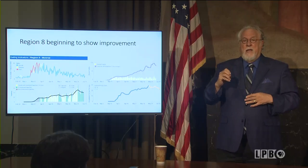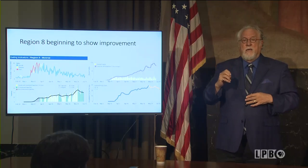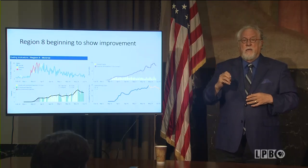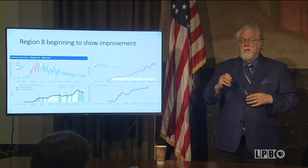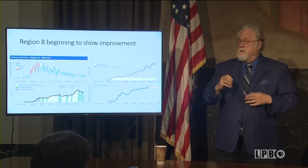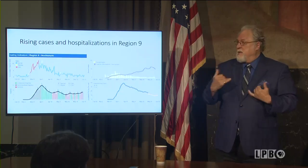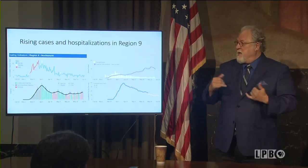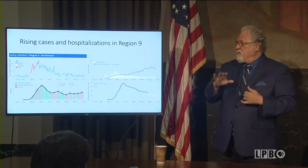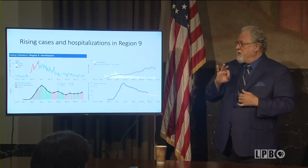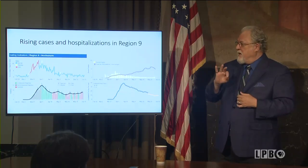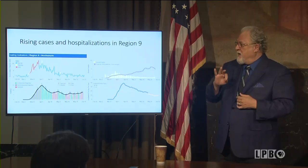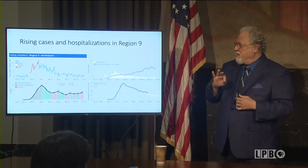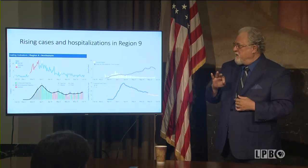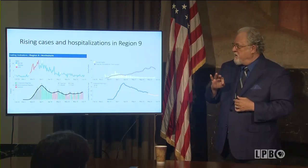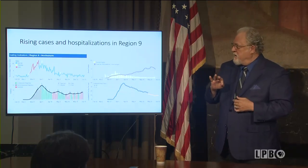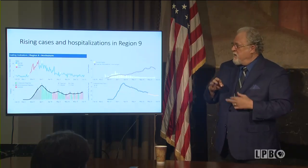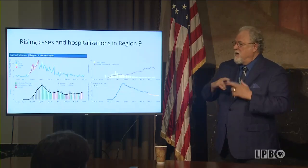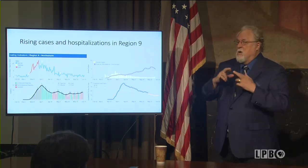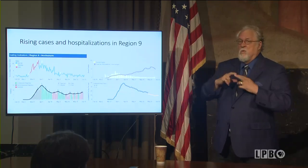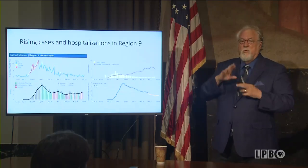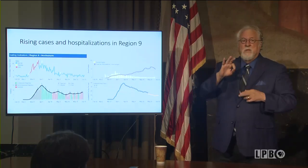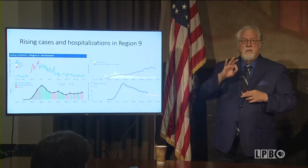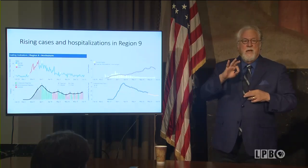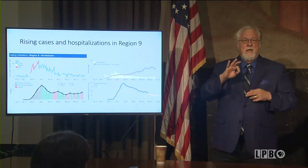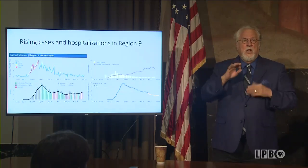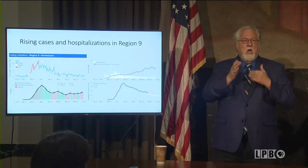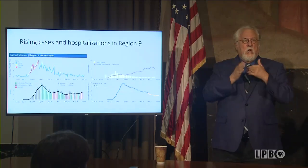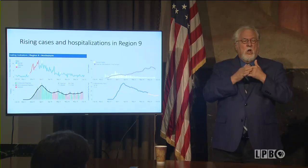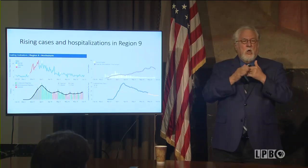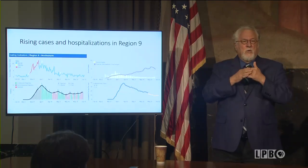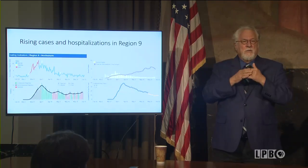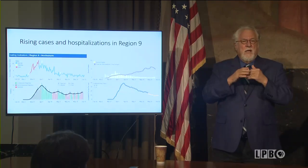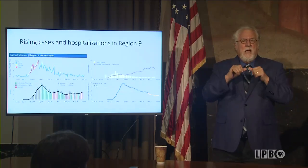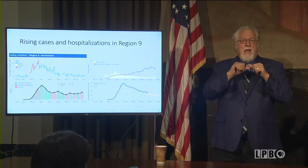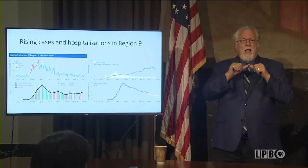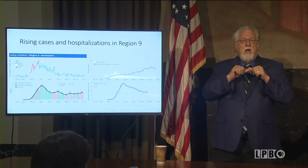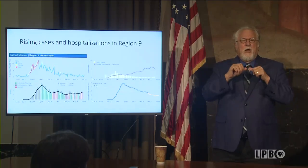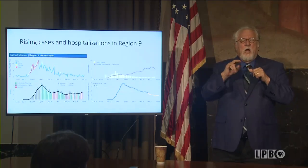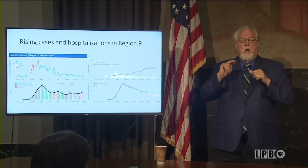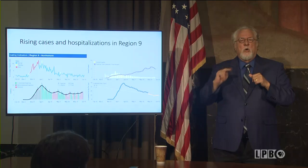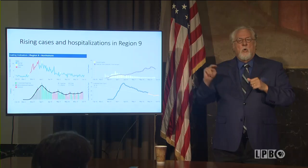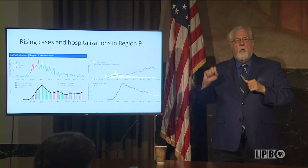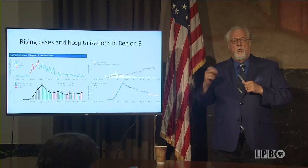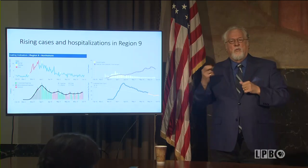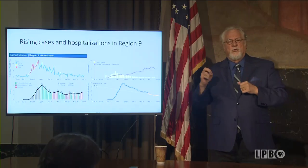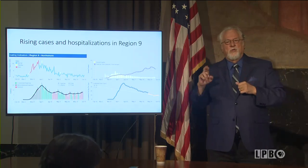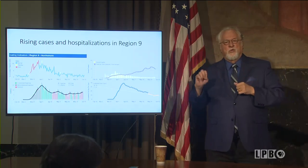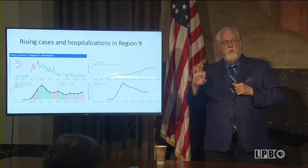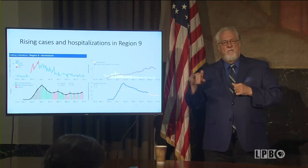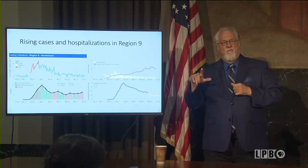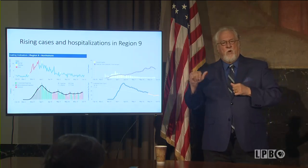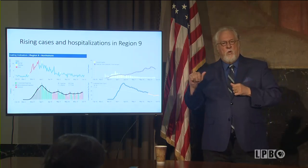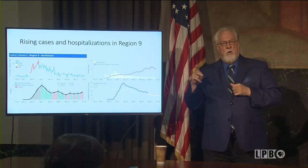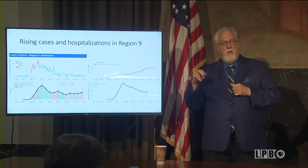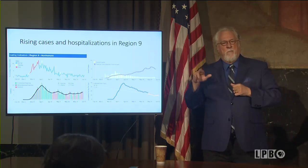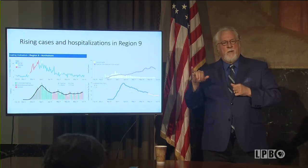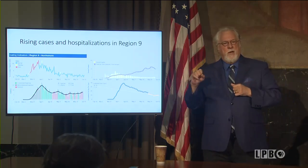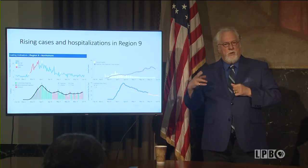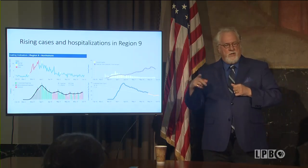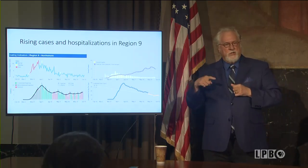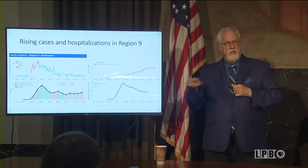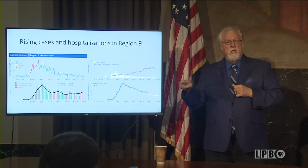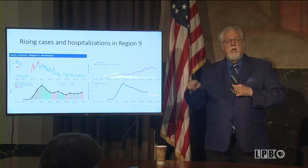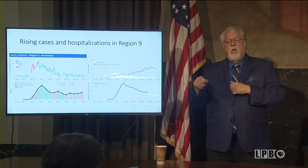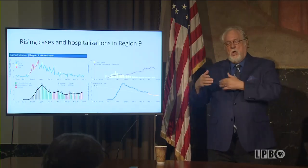We'll go to Region 9. So Region 9 being so close, this is the area of the North Shore and the Florida parishes, very close